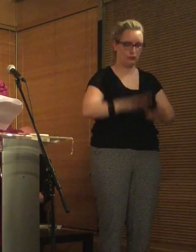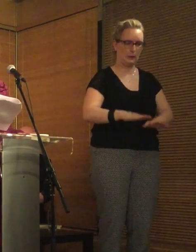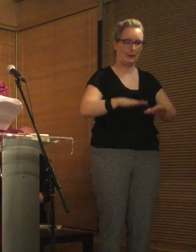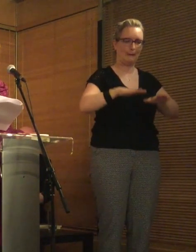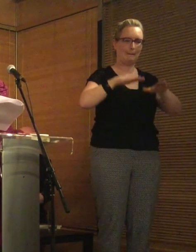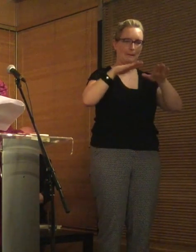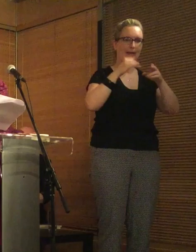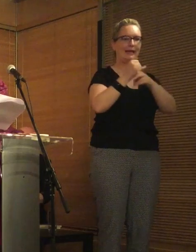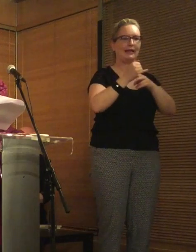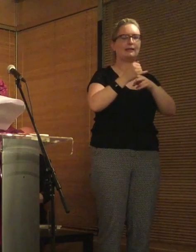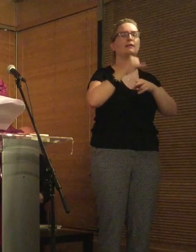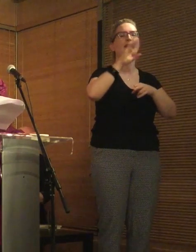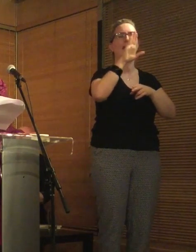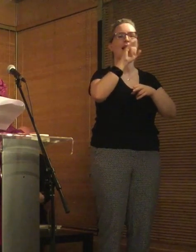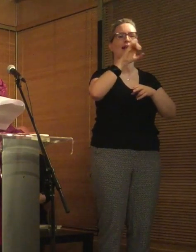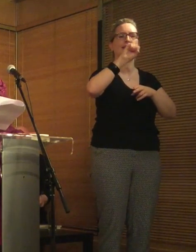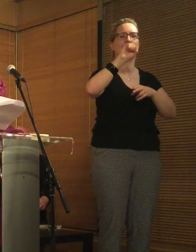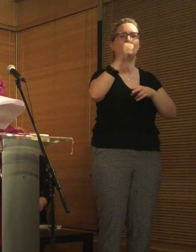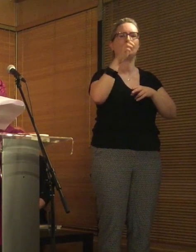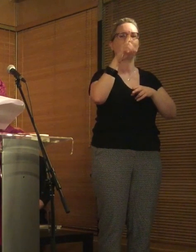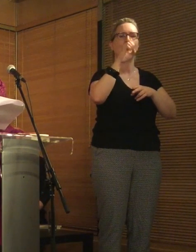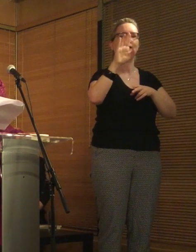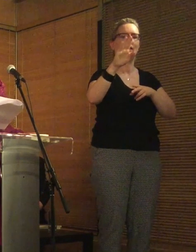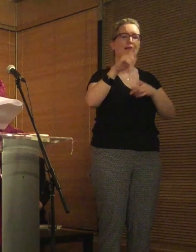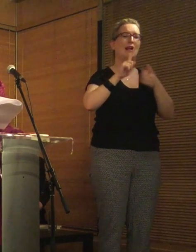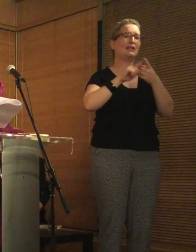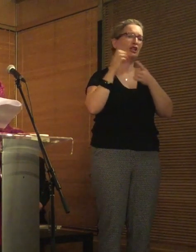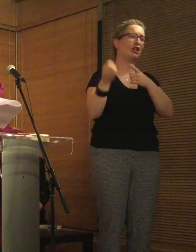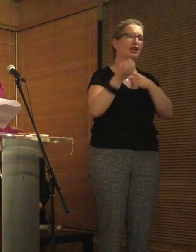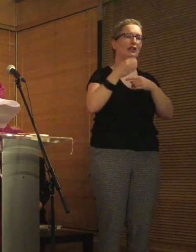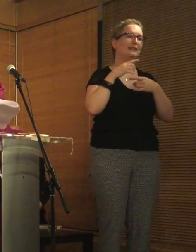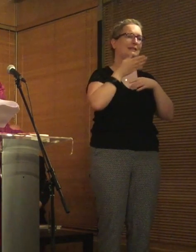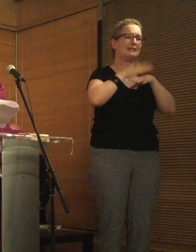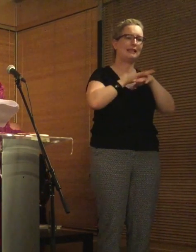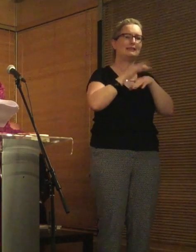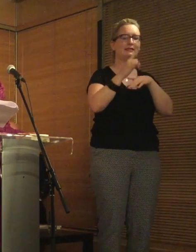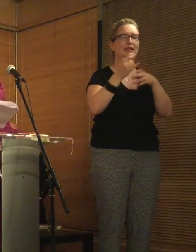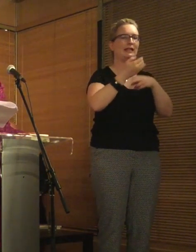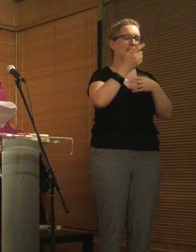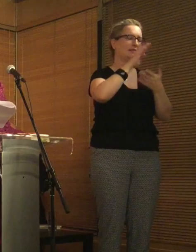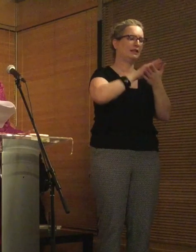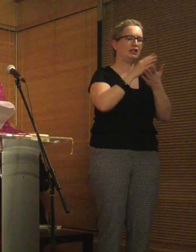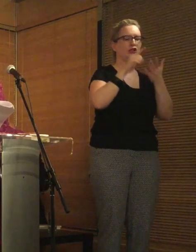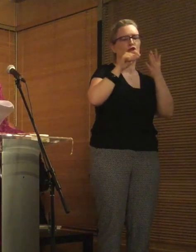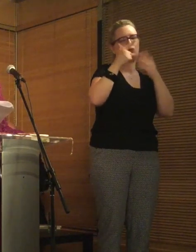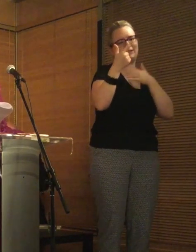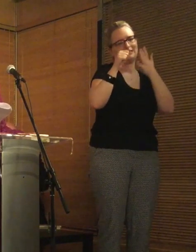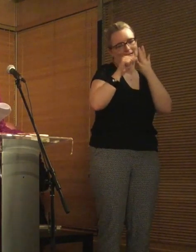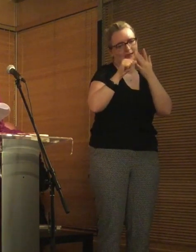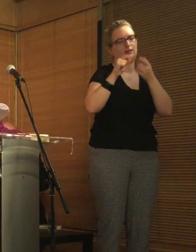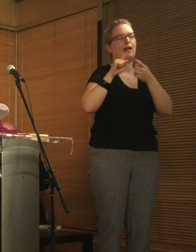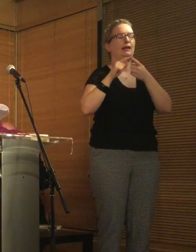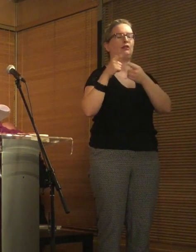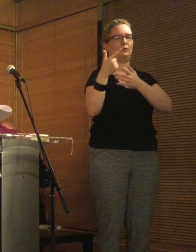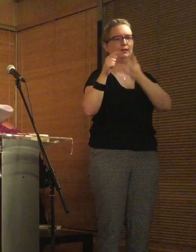childhood in Lissadel to their early deaths in 1926 and 1927 in Lissadel. The light of